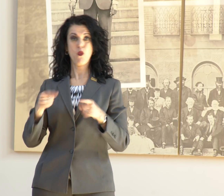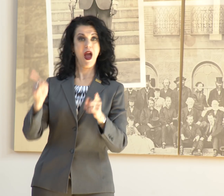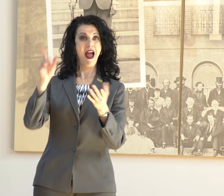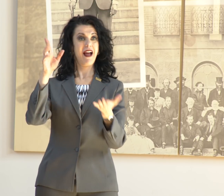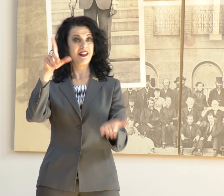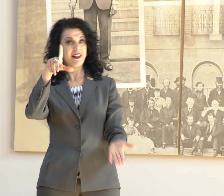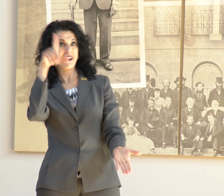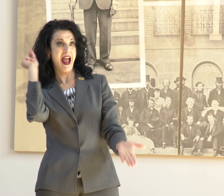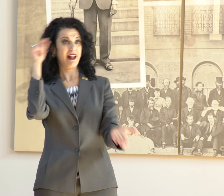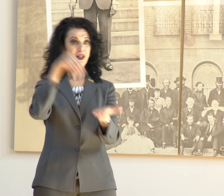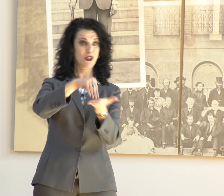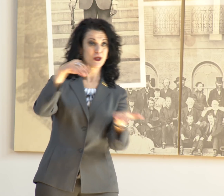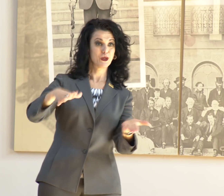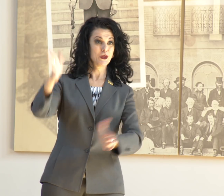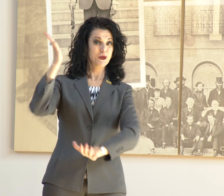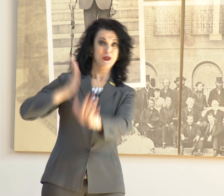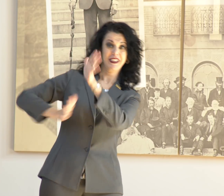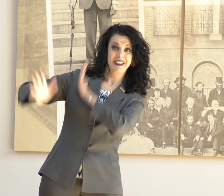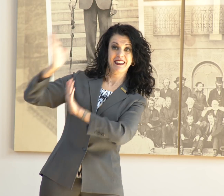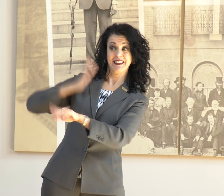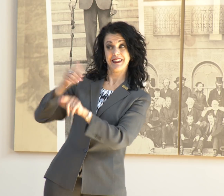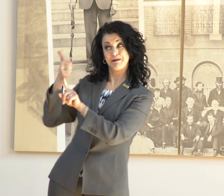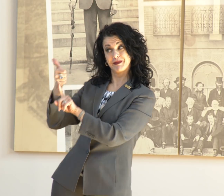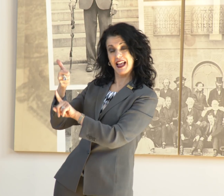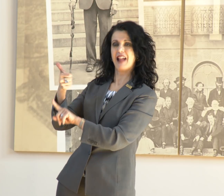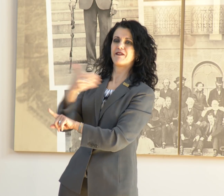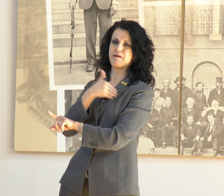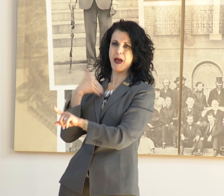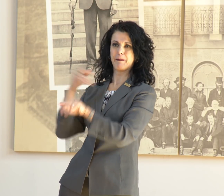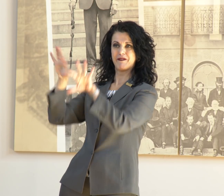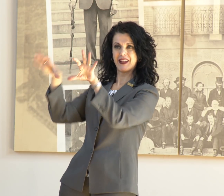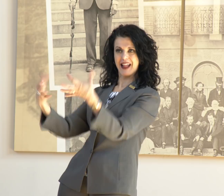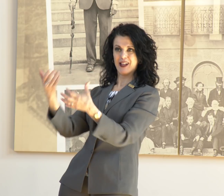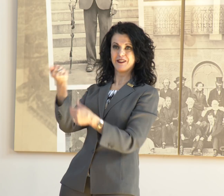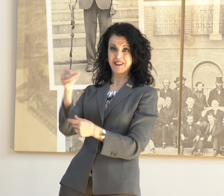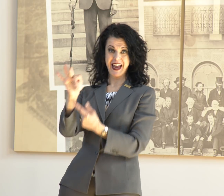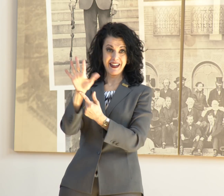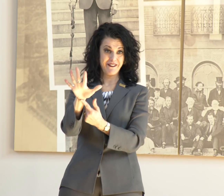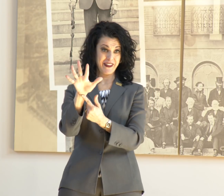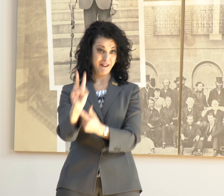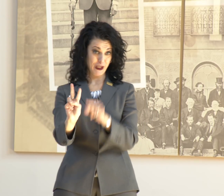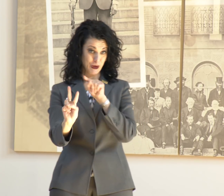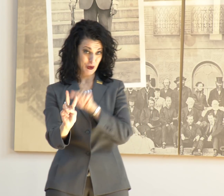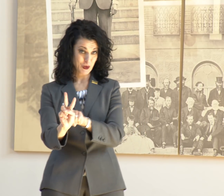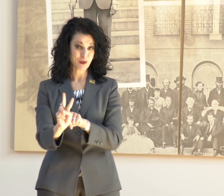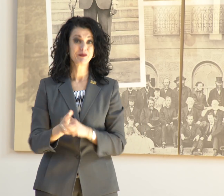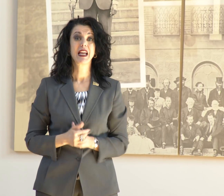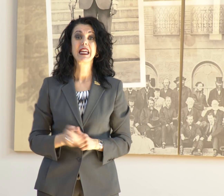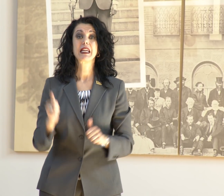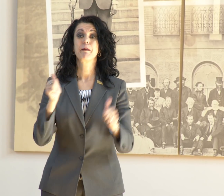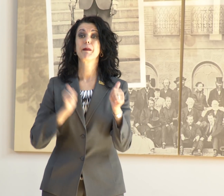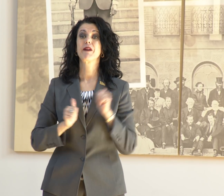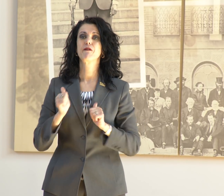The reason for that is because while Bernard Bragg was a student here at Gallaudet College, member of the class